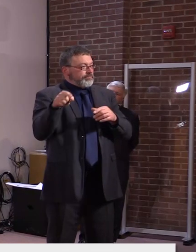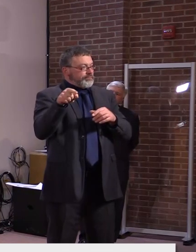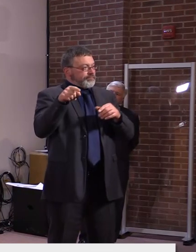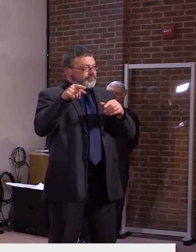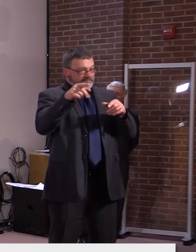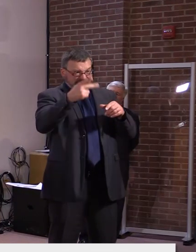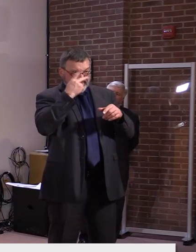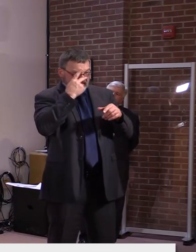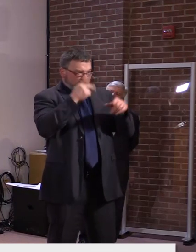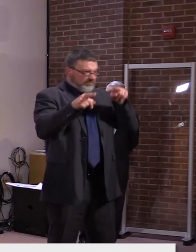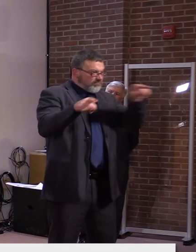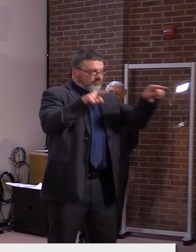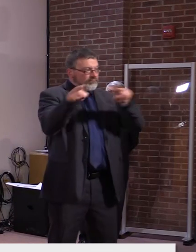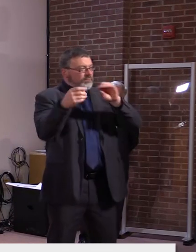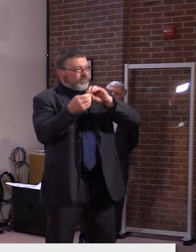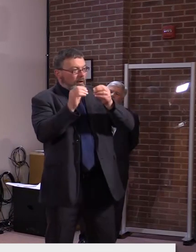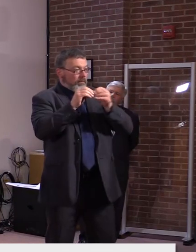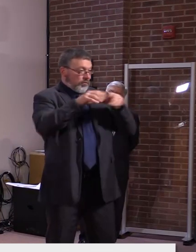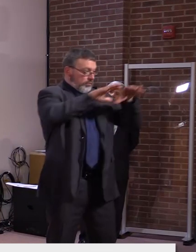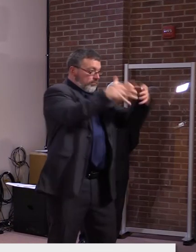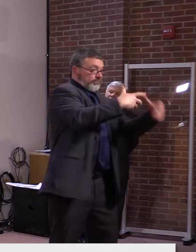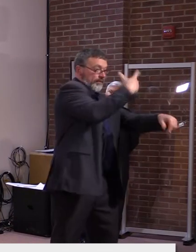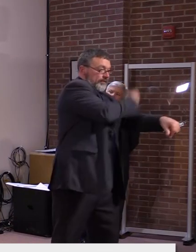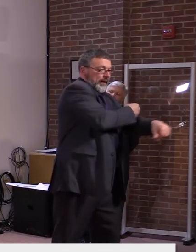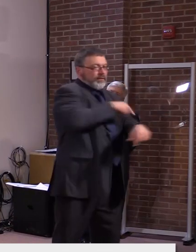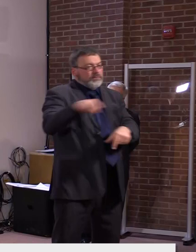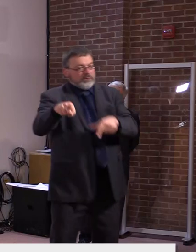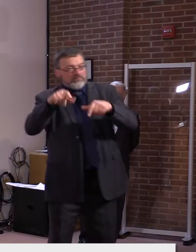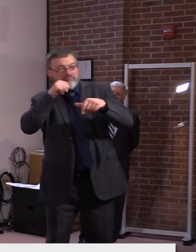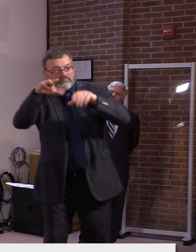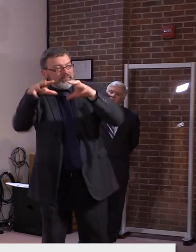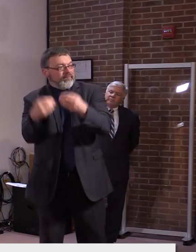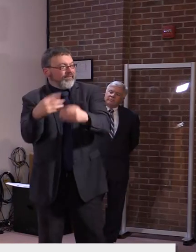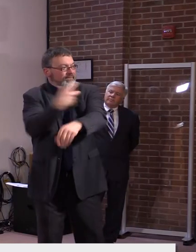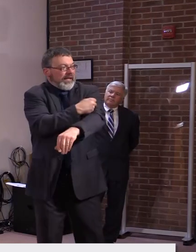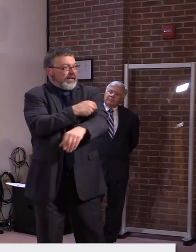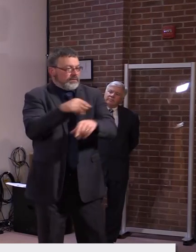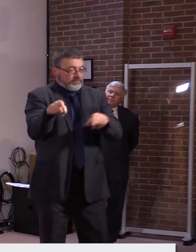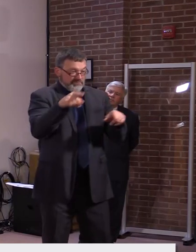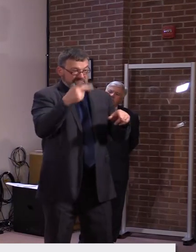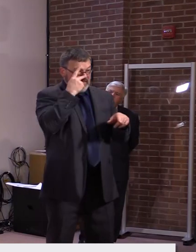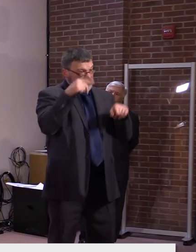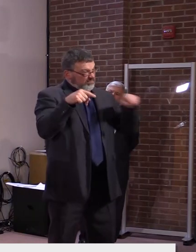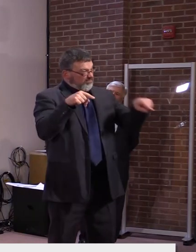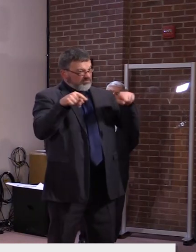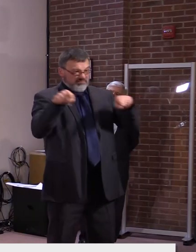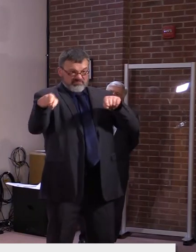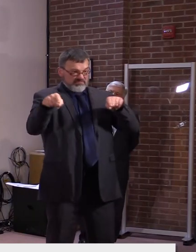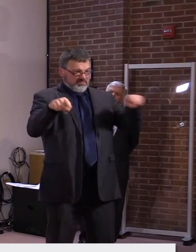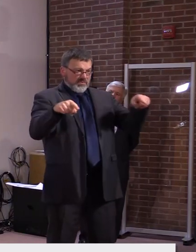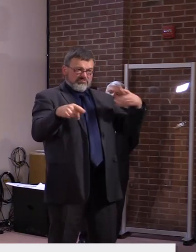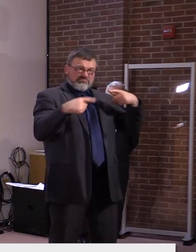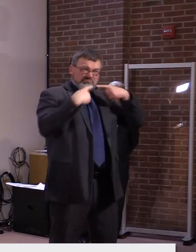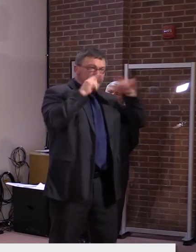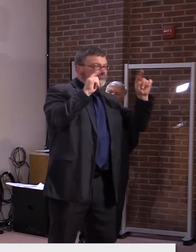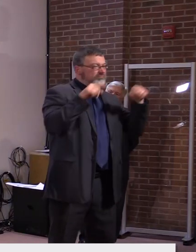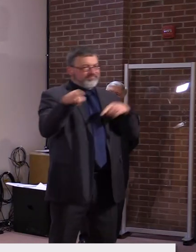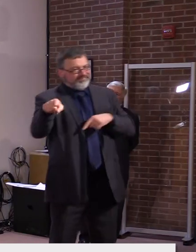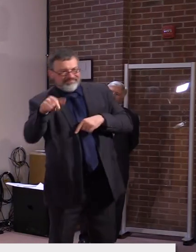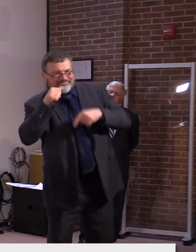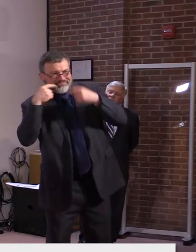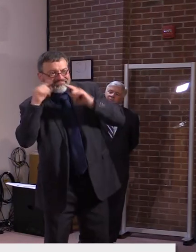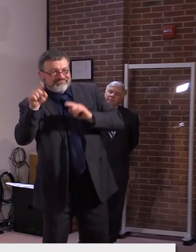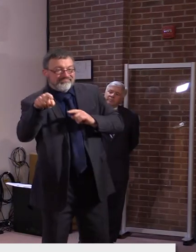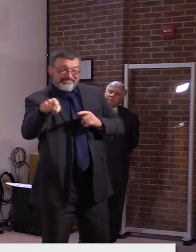the vaccine is working. And the boosters is just going to solidify that. So again,